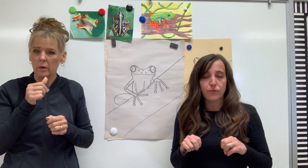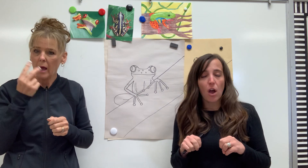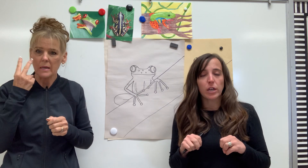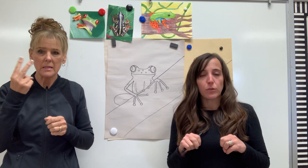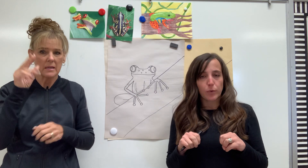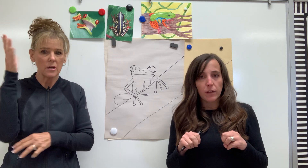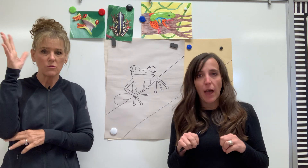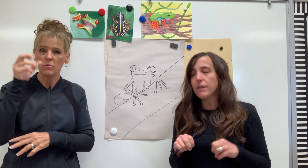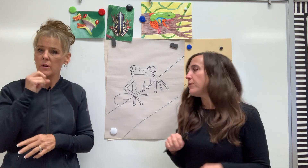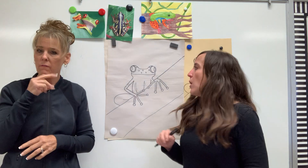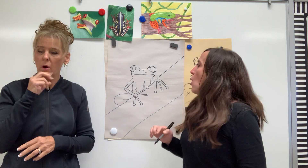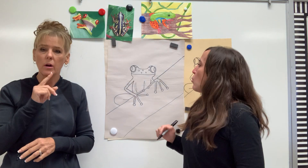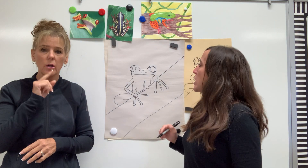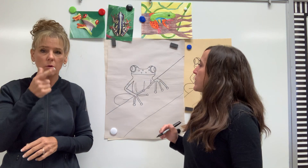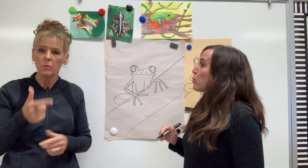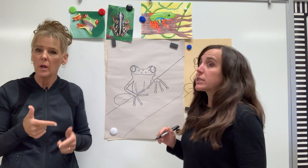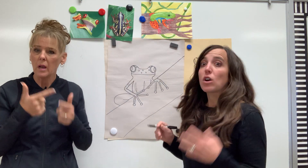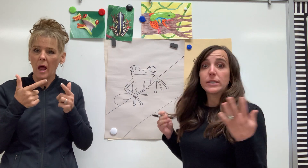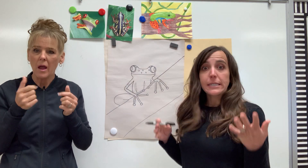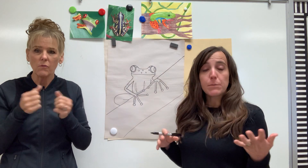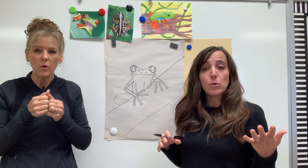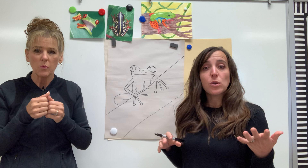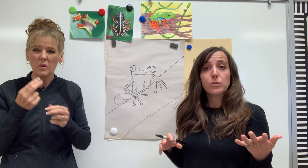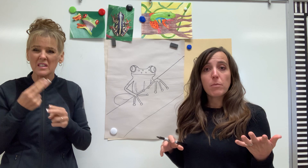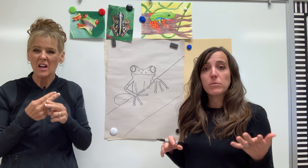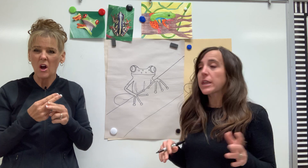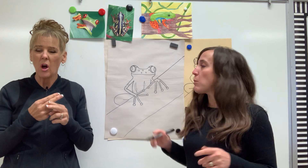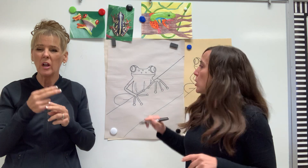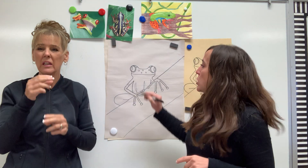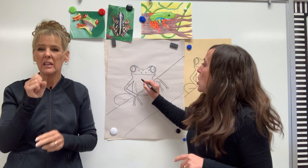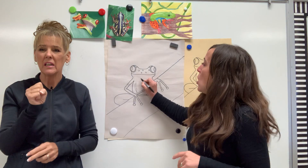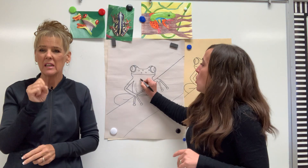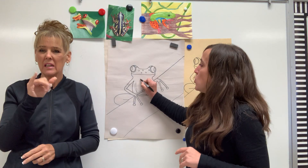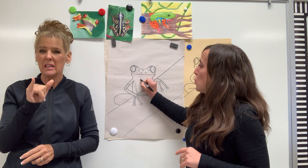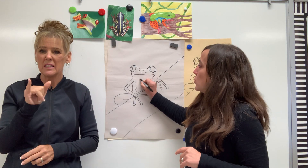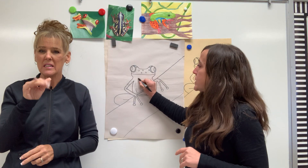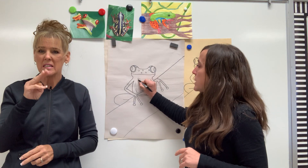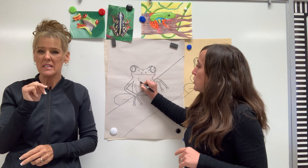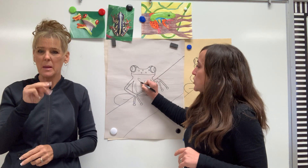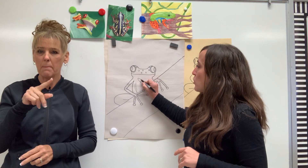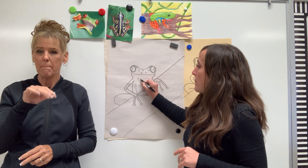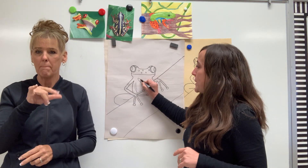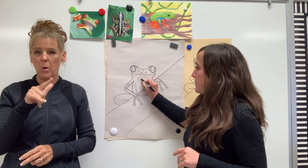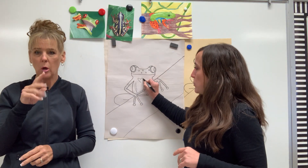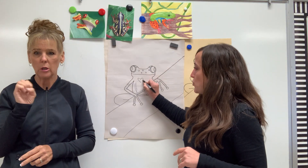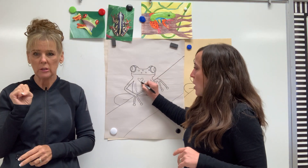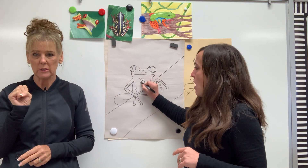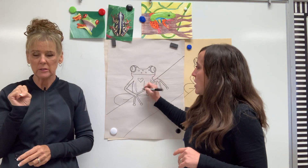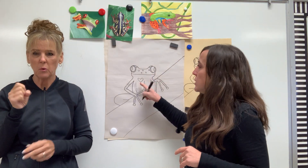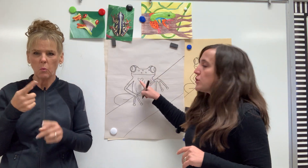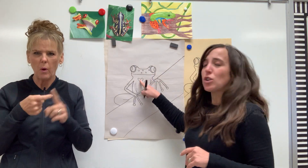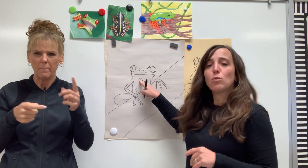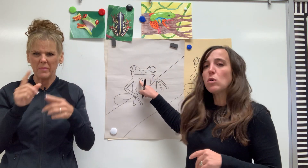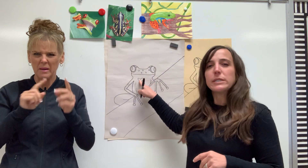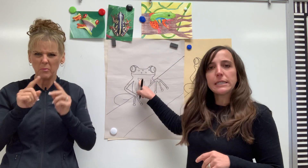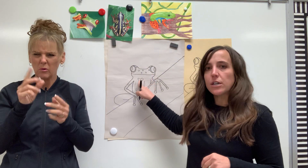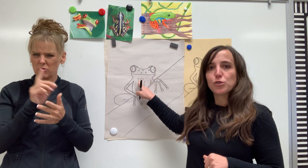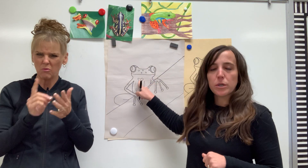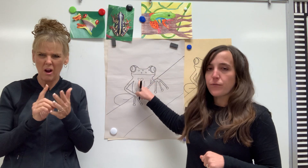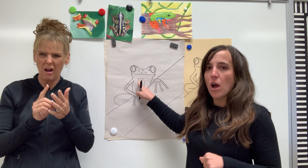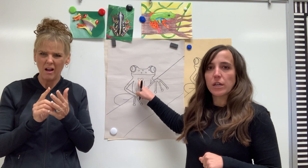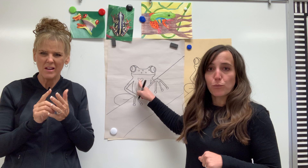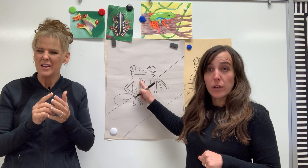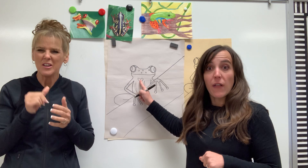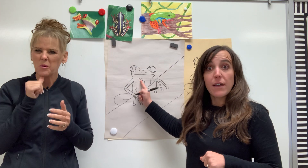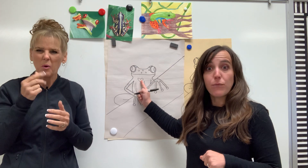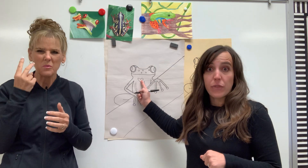a tree frog in real life with what's called symbols. Remember that word? Symbols are what people draw. So you won't see a